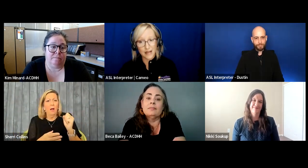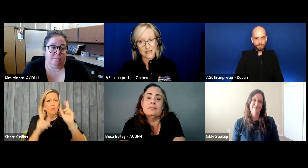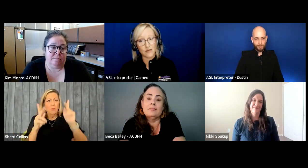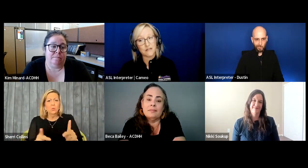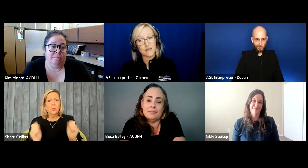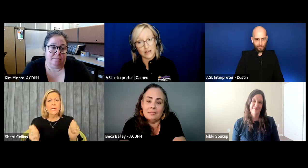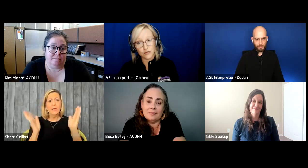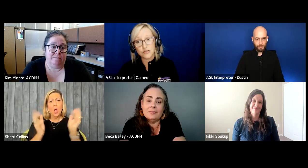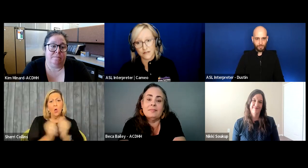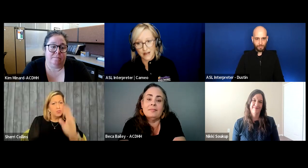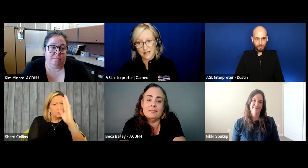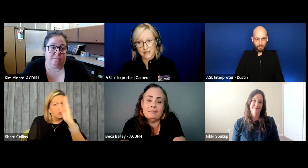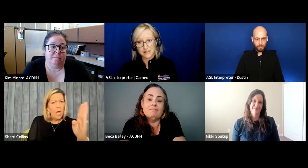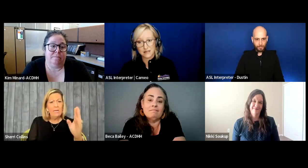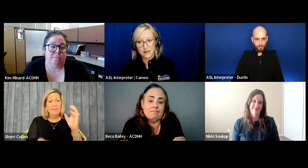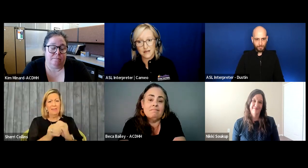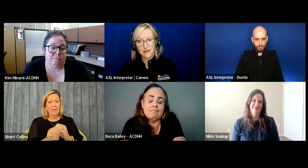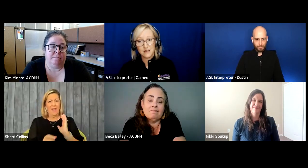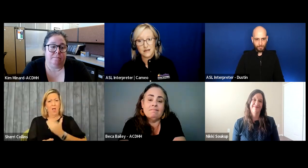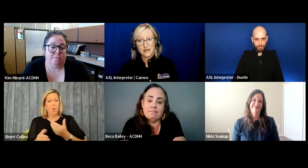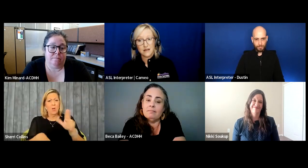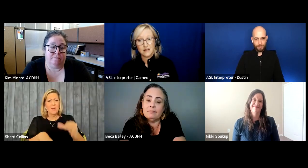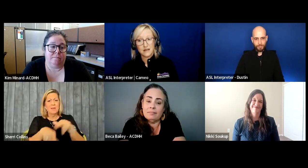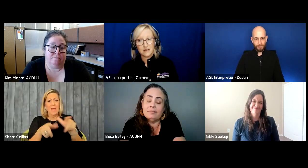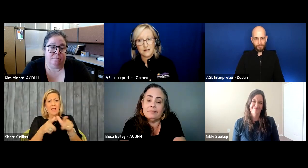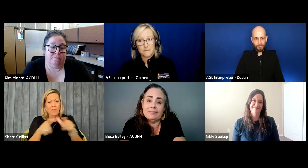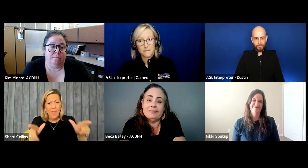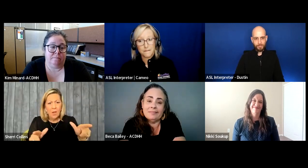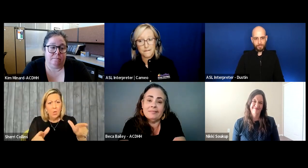true access rather than the illusion of access.